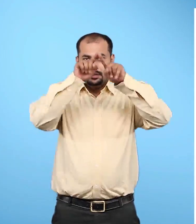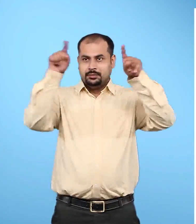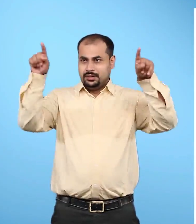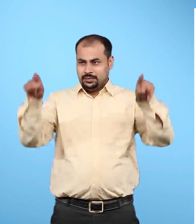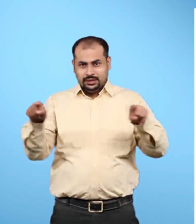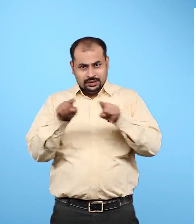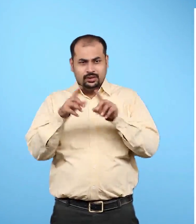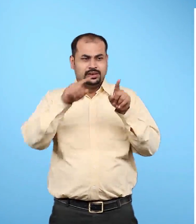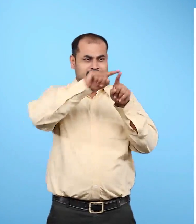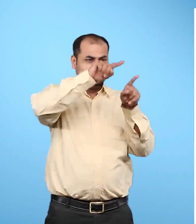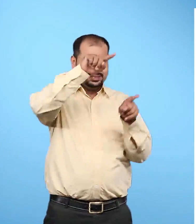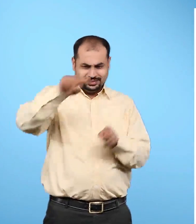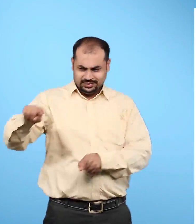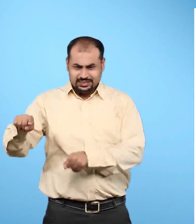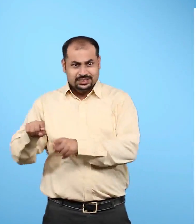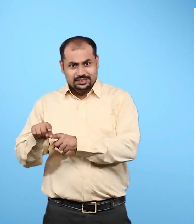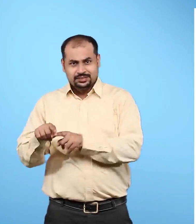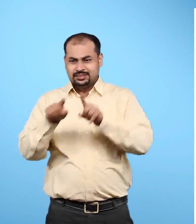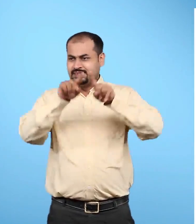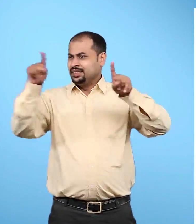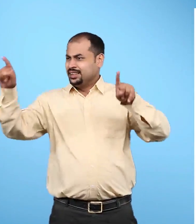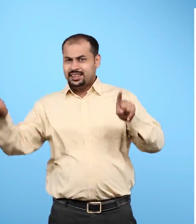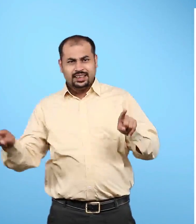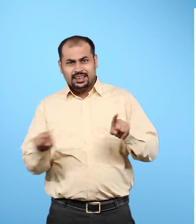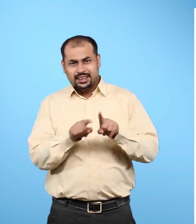Which of these rectangles has the longest perimeter?